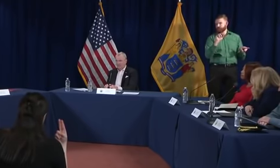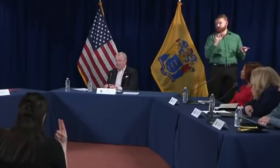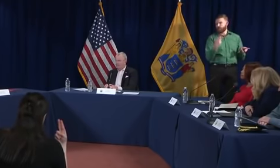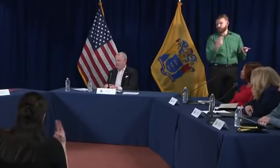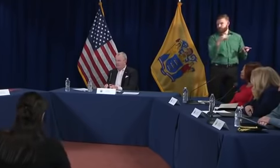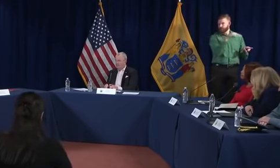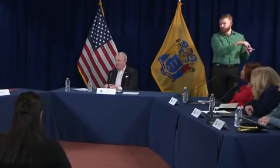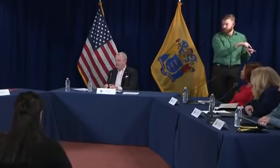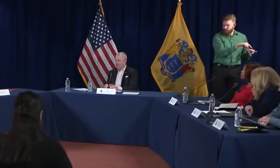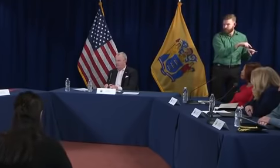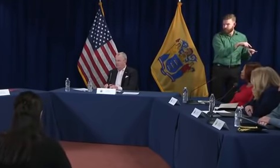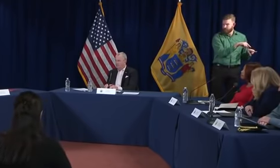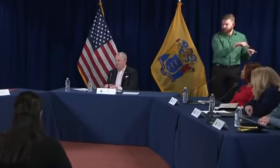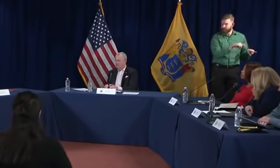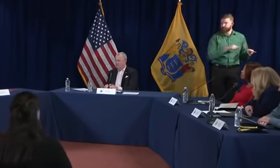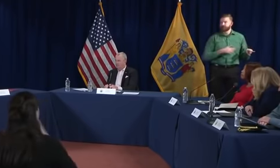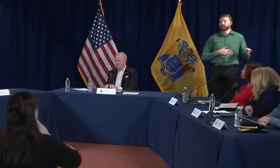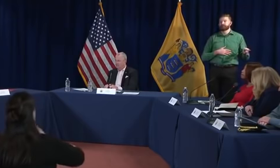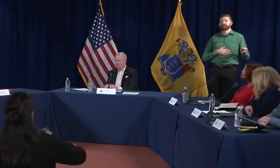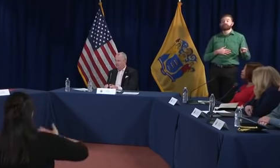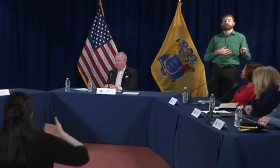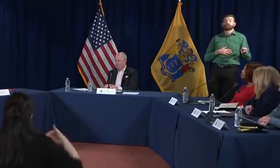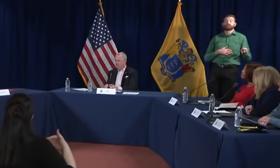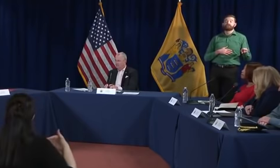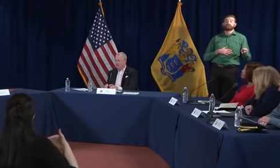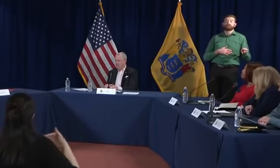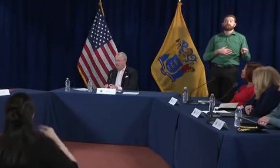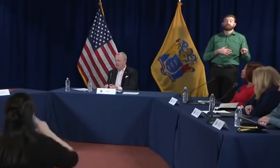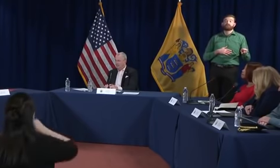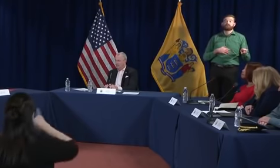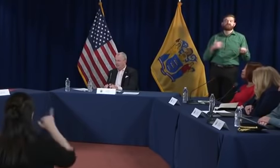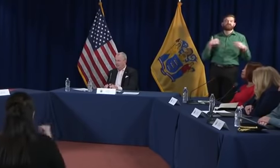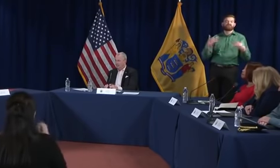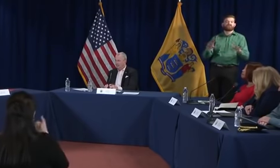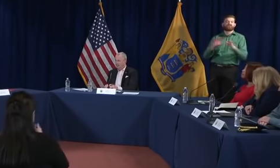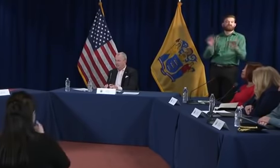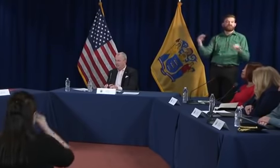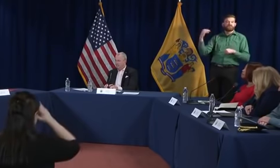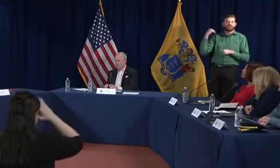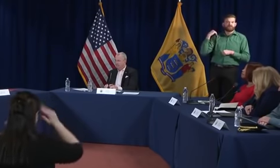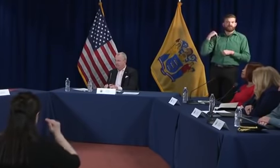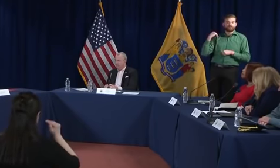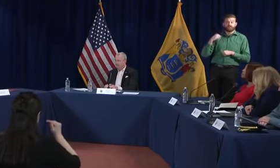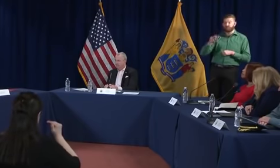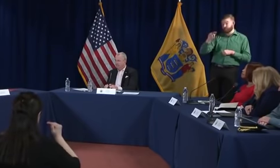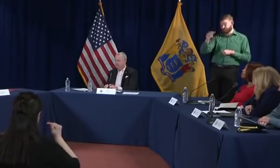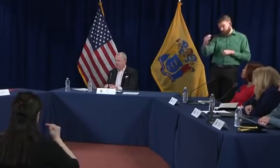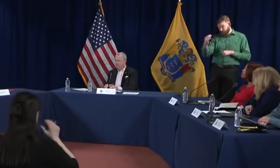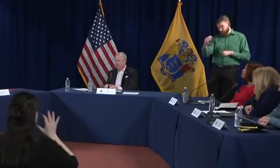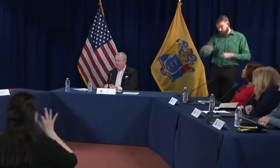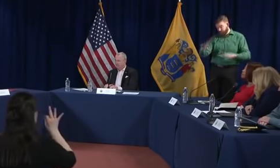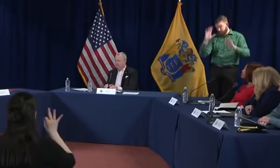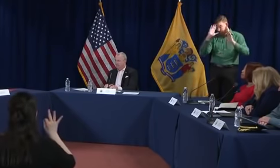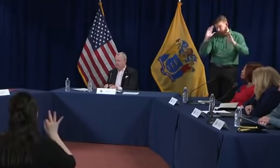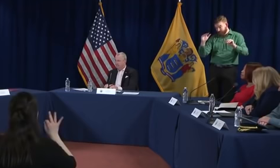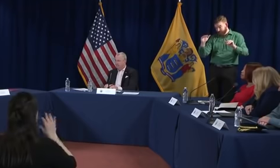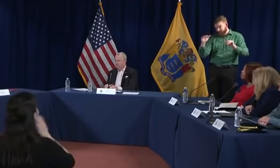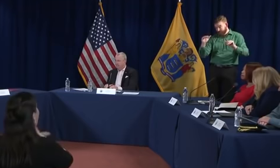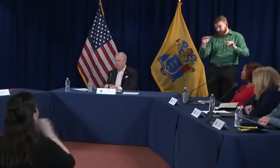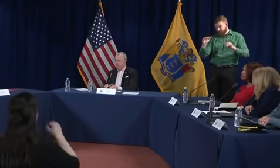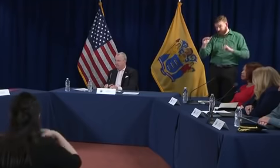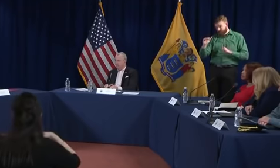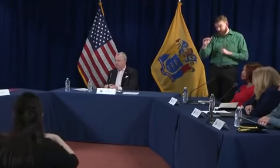As I mentioned previously, New Jersey has been expecting the return of 9 asymptomatic New